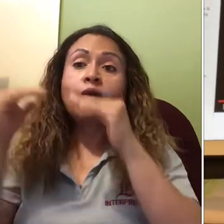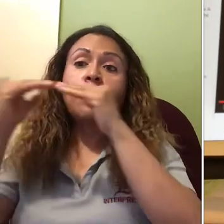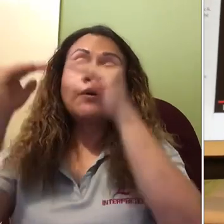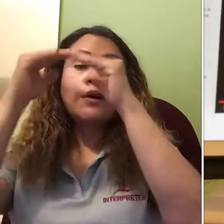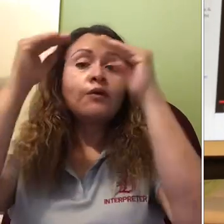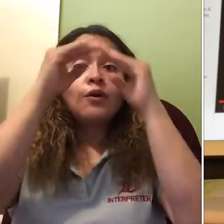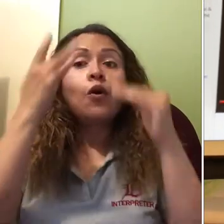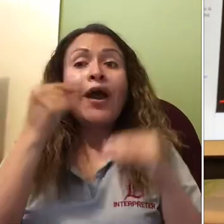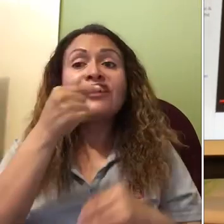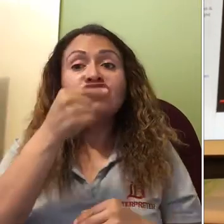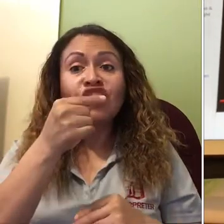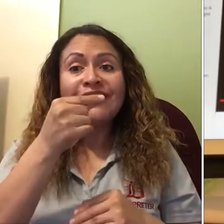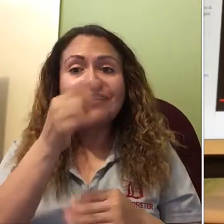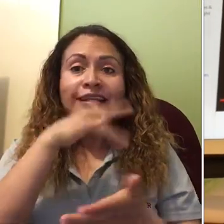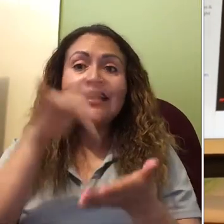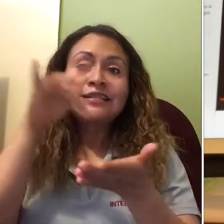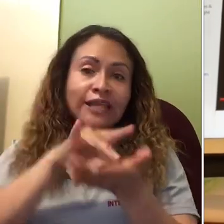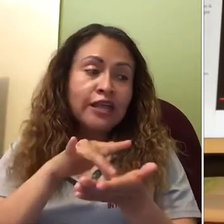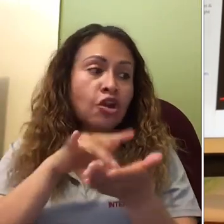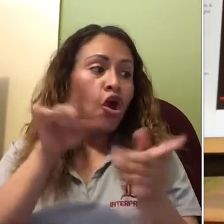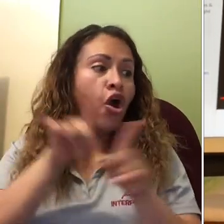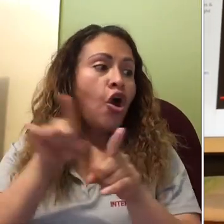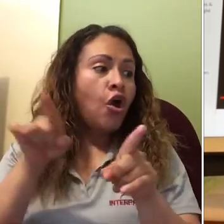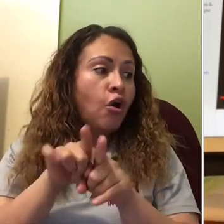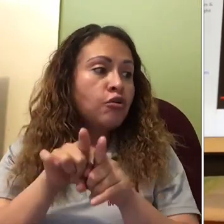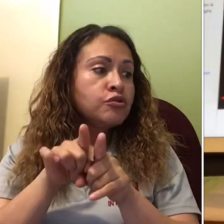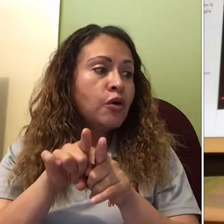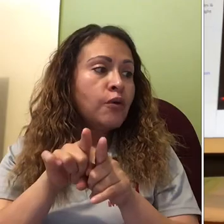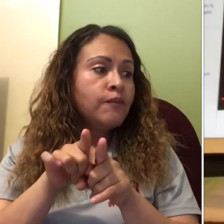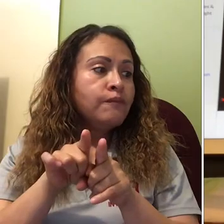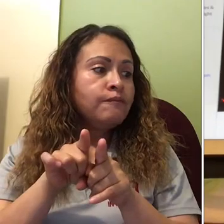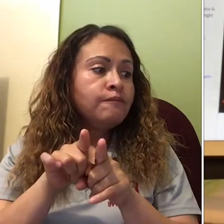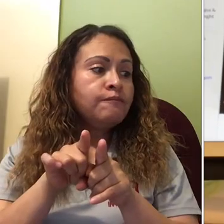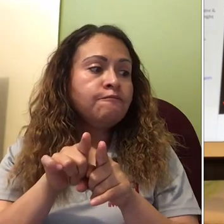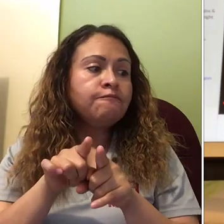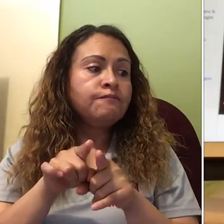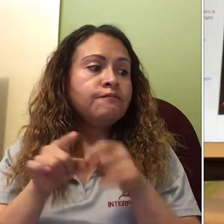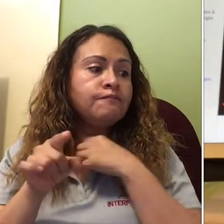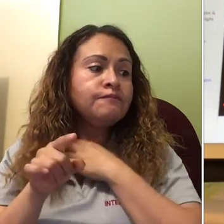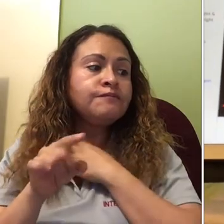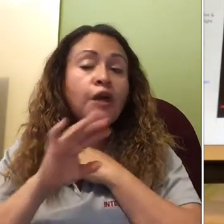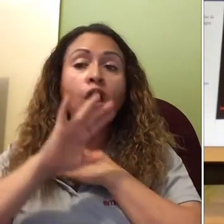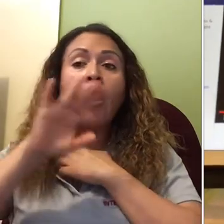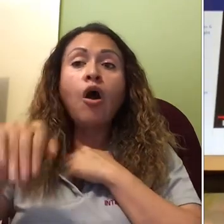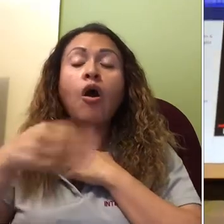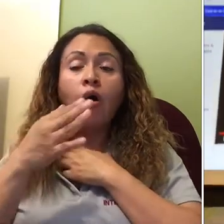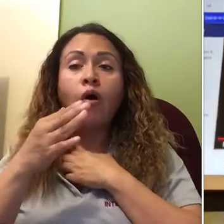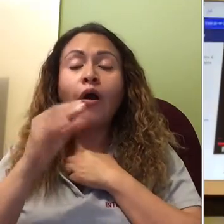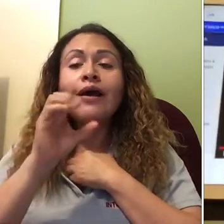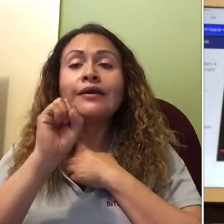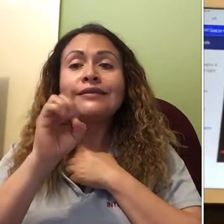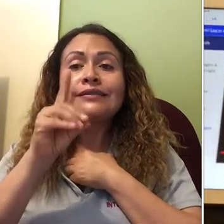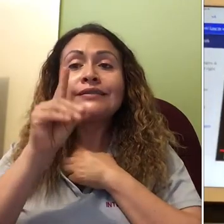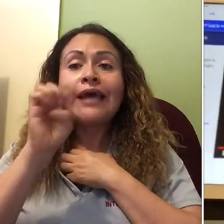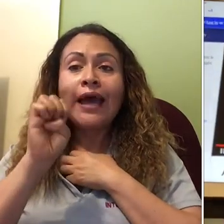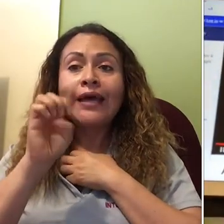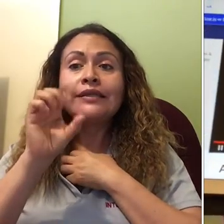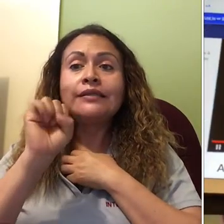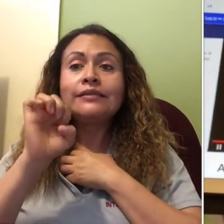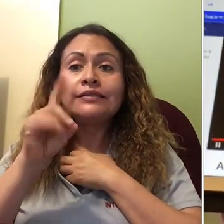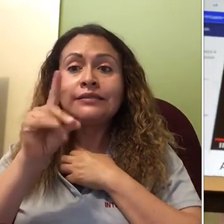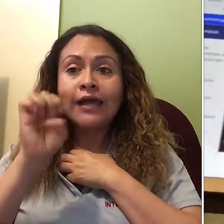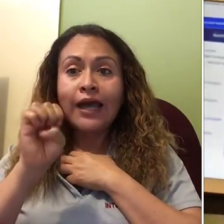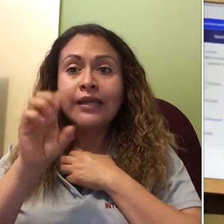is in the center. And they all have this third common side of 2 square roots of 3. So all of them by side, they are